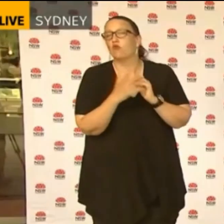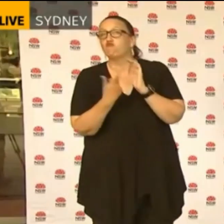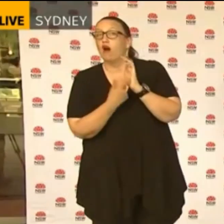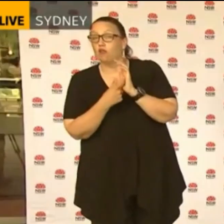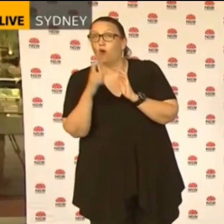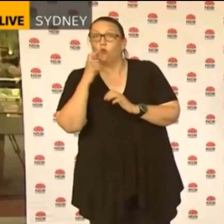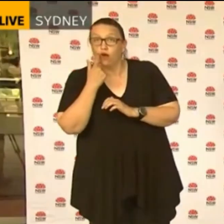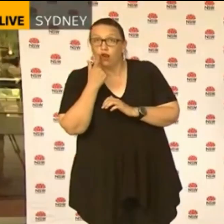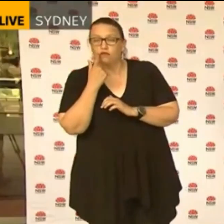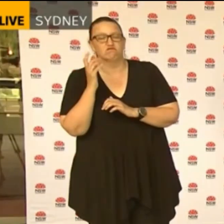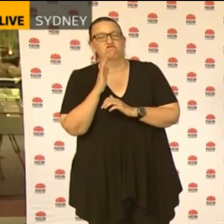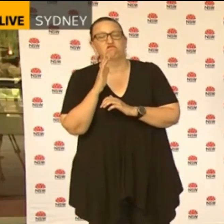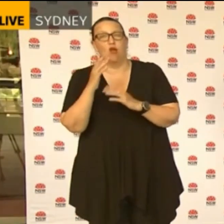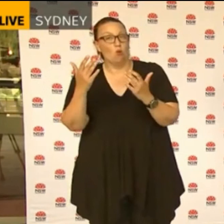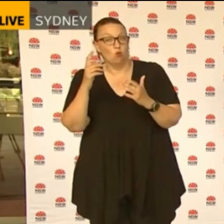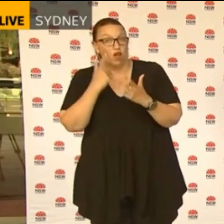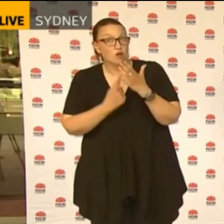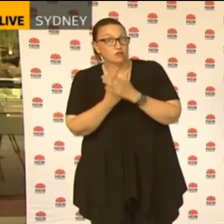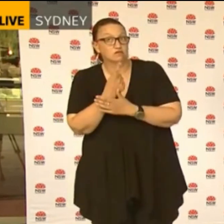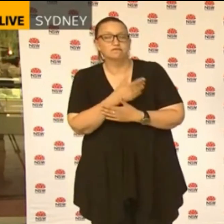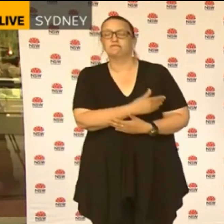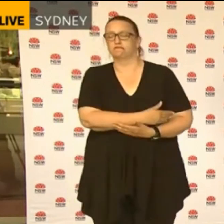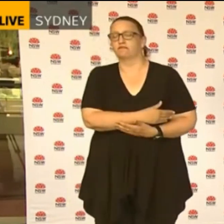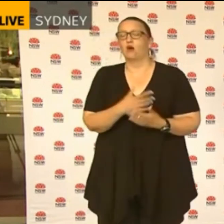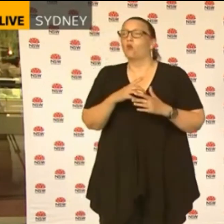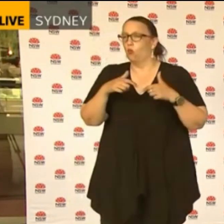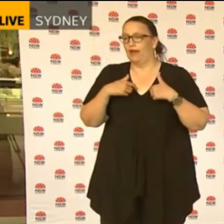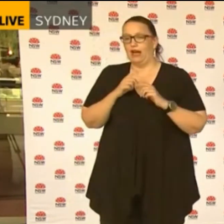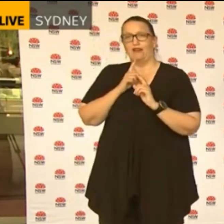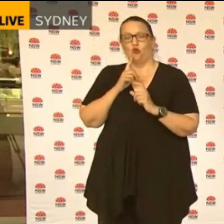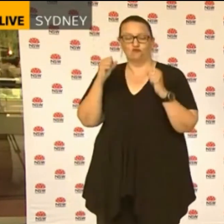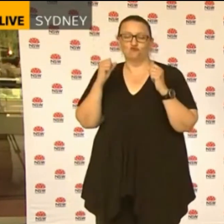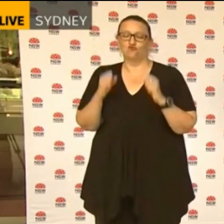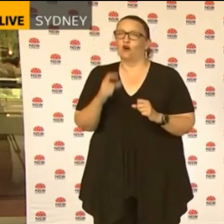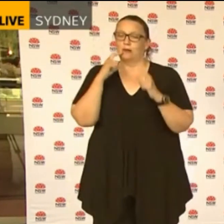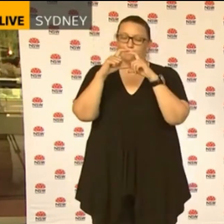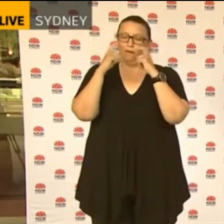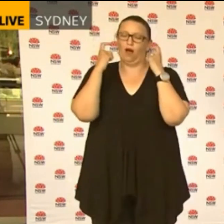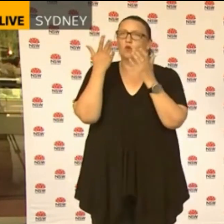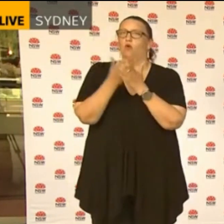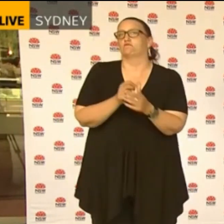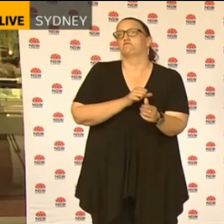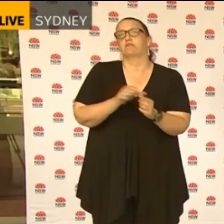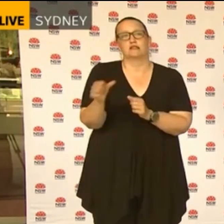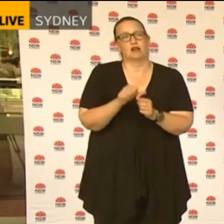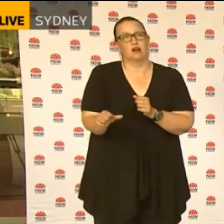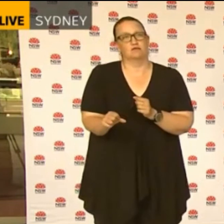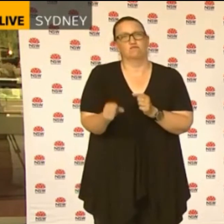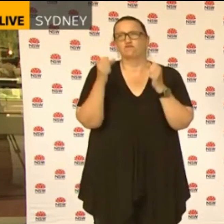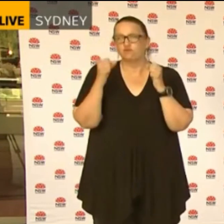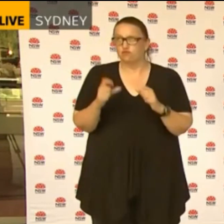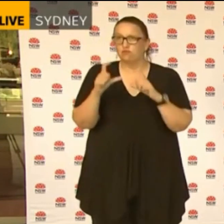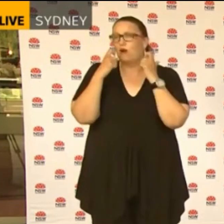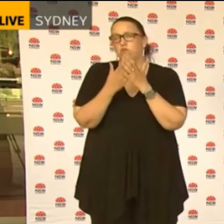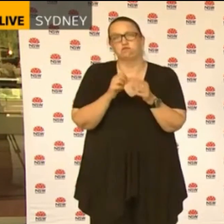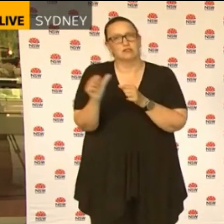of considerations. We've continued throughout the pandemic to advise strongly mask wearing, but also we